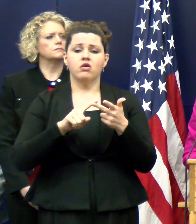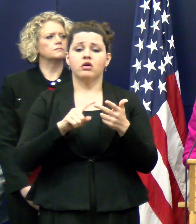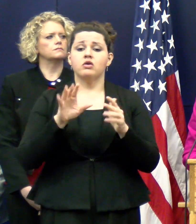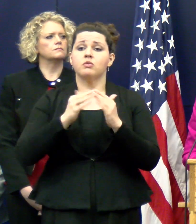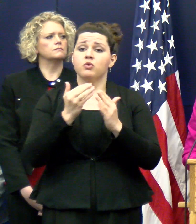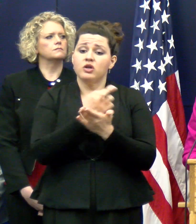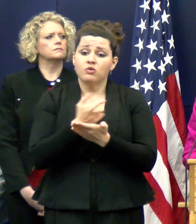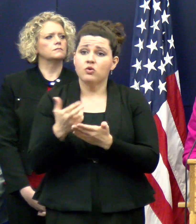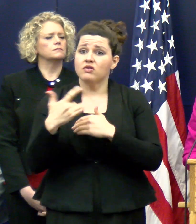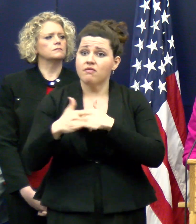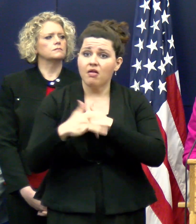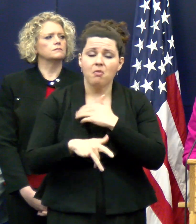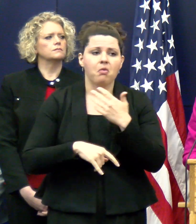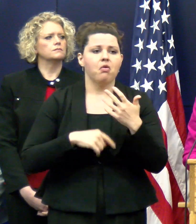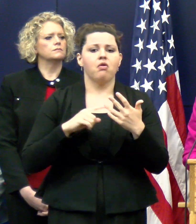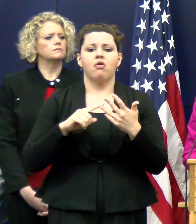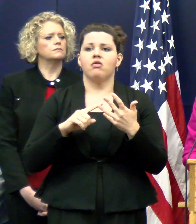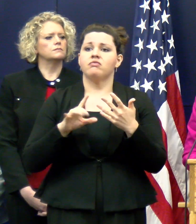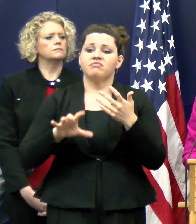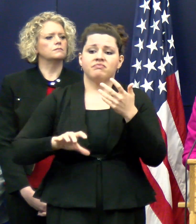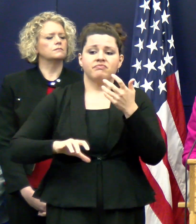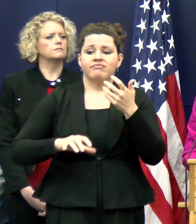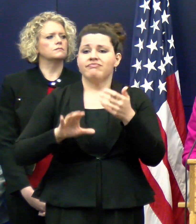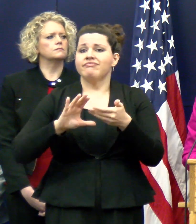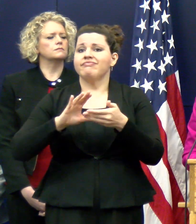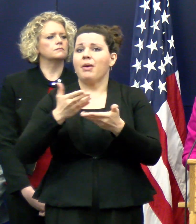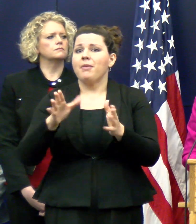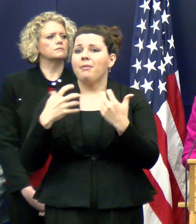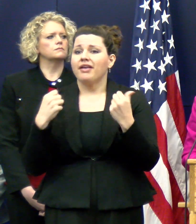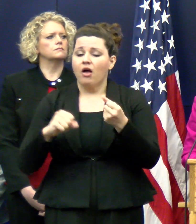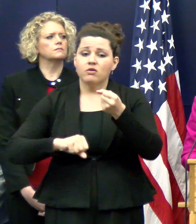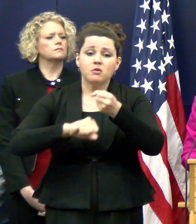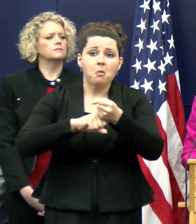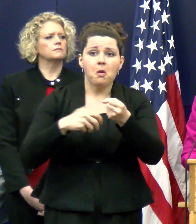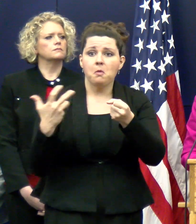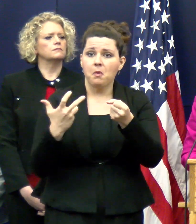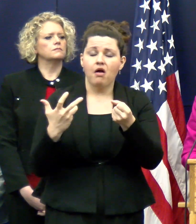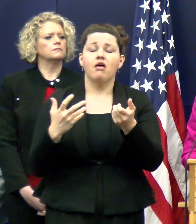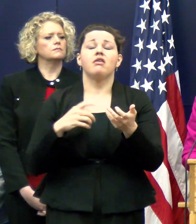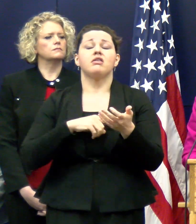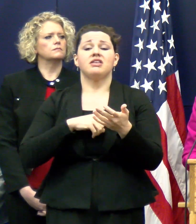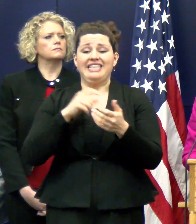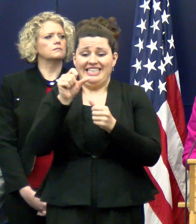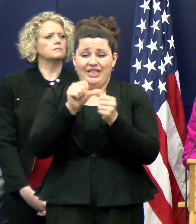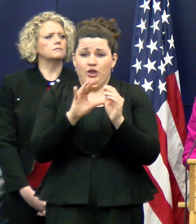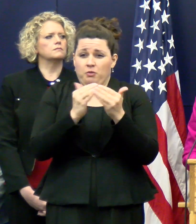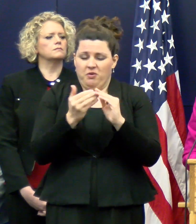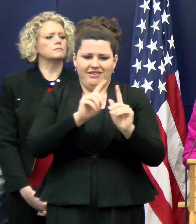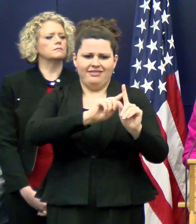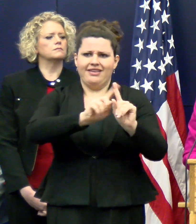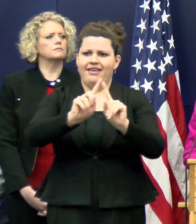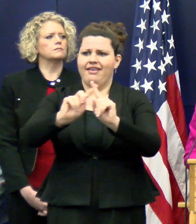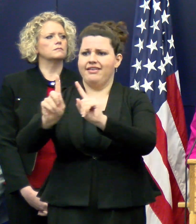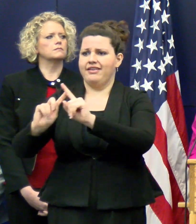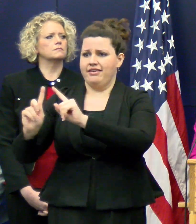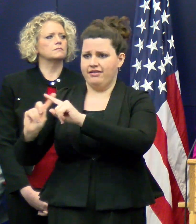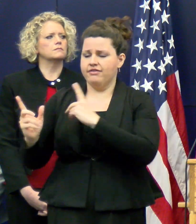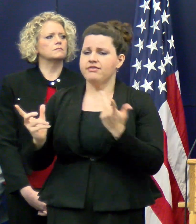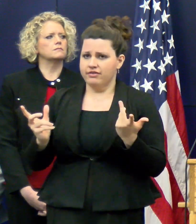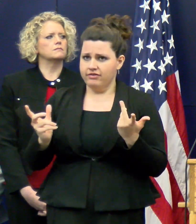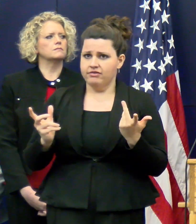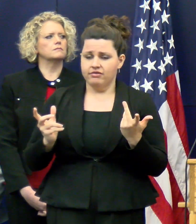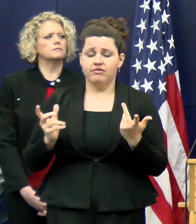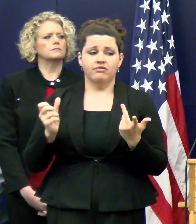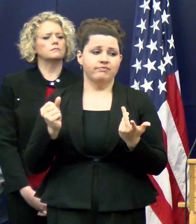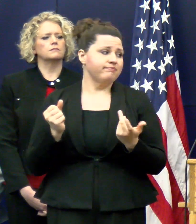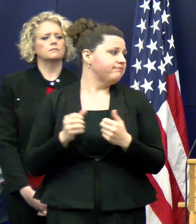resources available, what's the support from public health and healthcare, and each community has a different sort of assessment to make in looking at